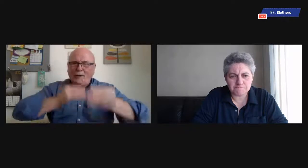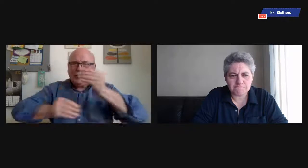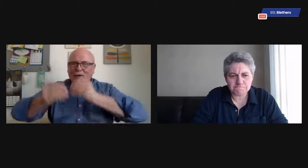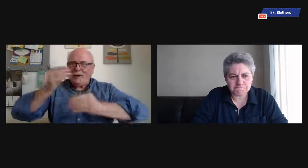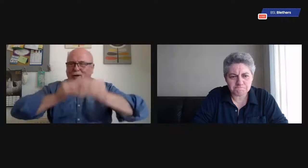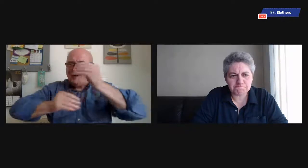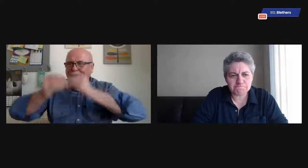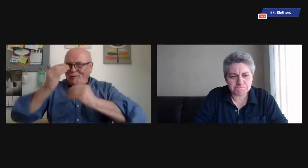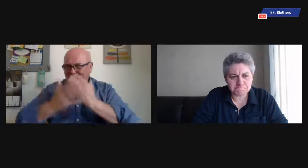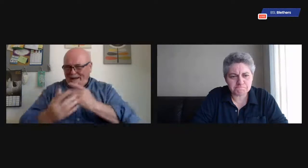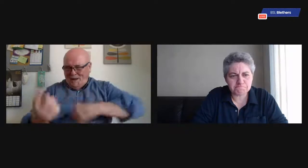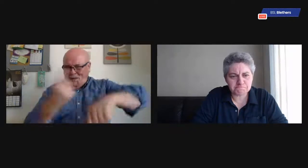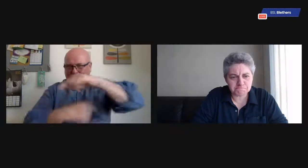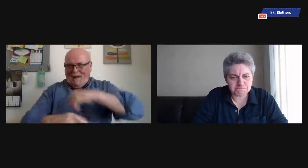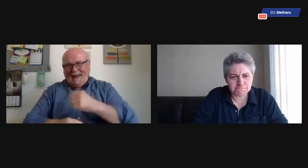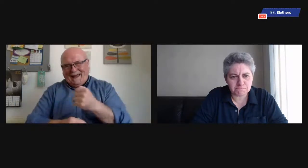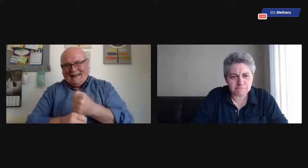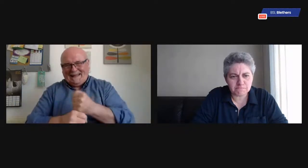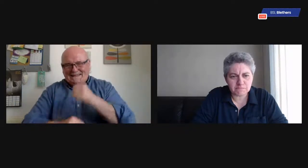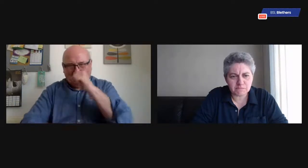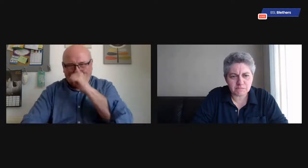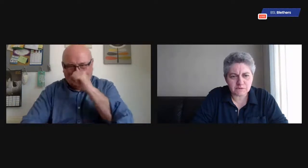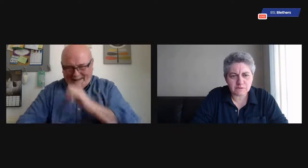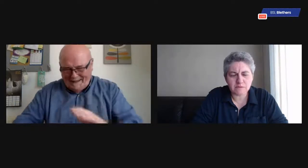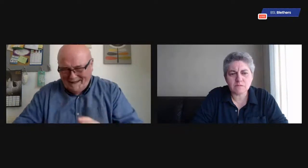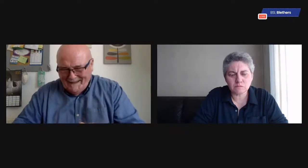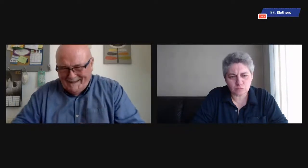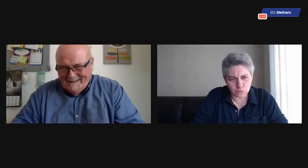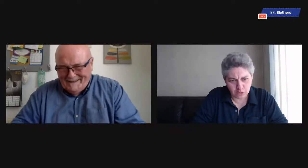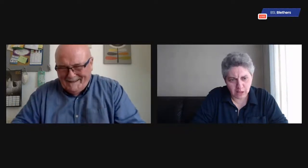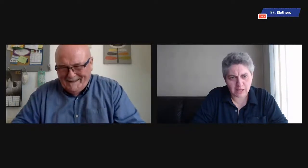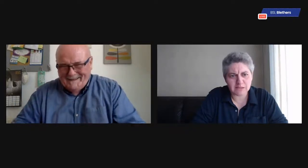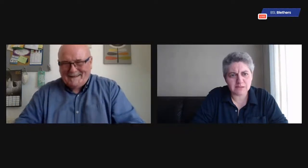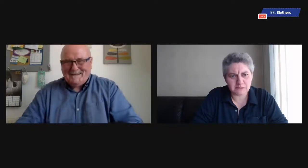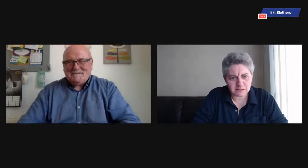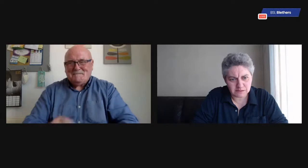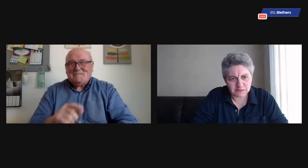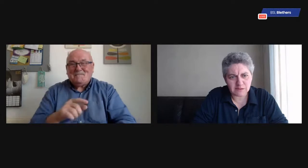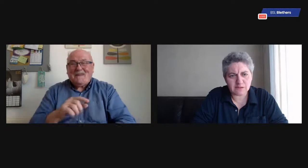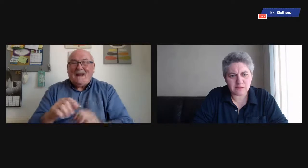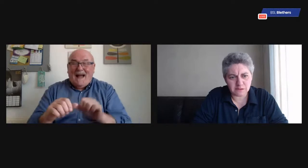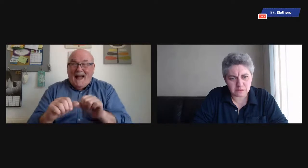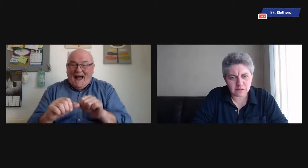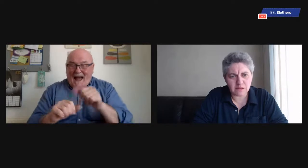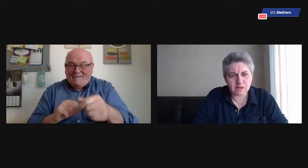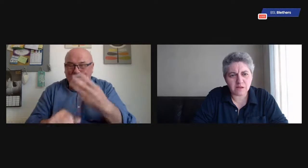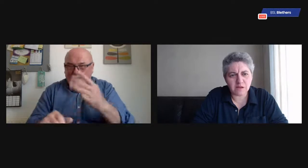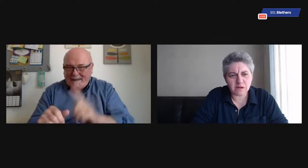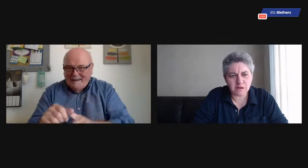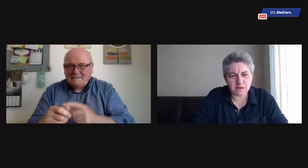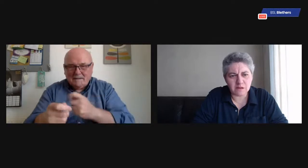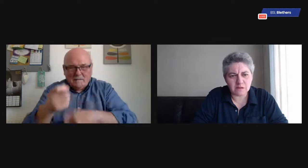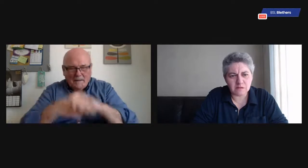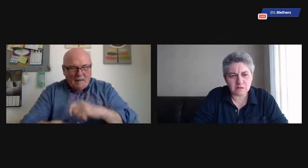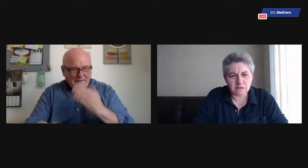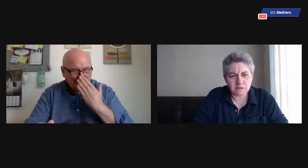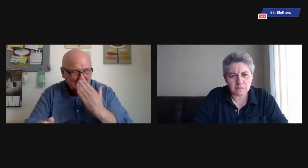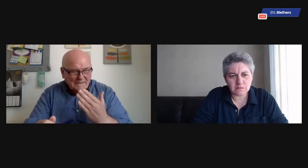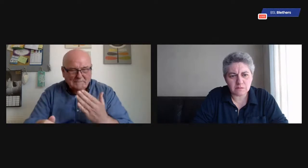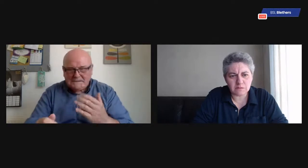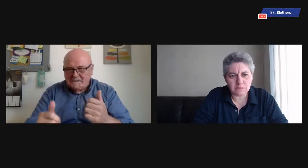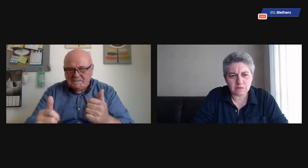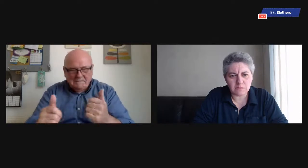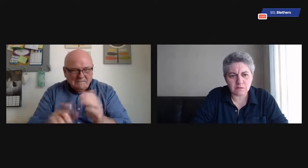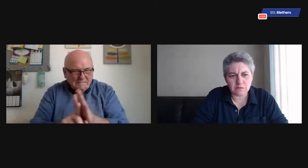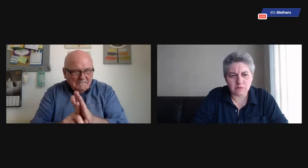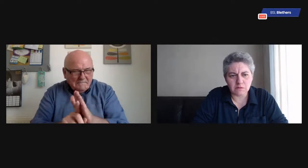they were saying that you were interrupting. And what was happening was that I suppose at the beginning we were all the guinea pigs because we had